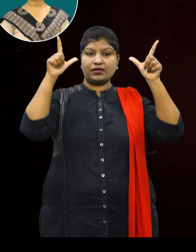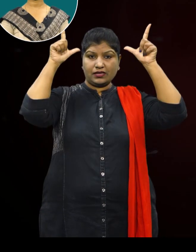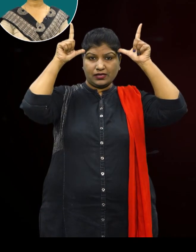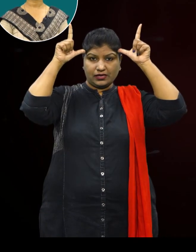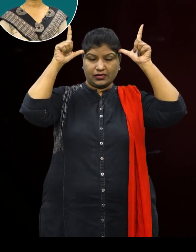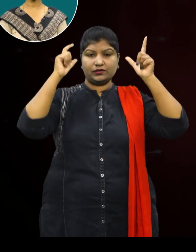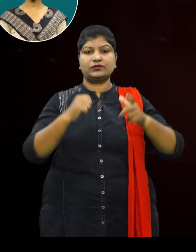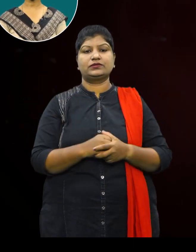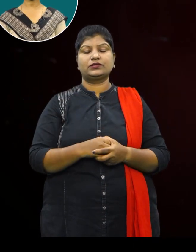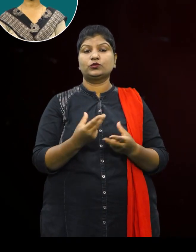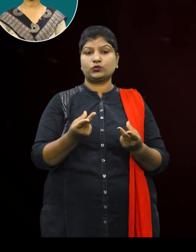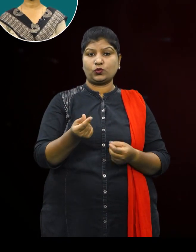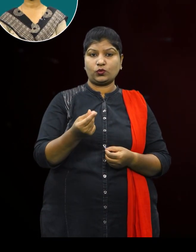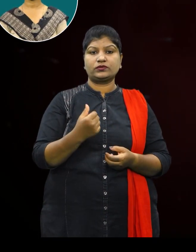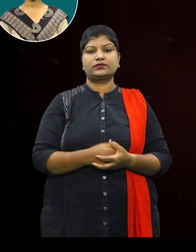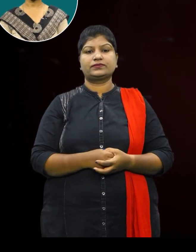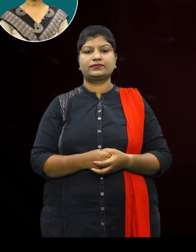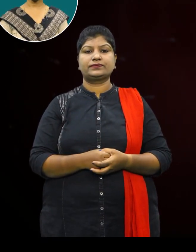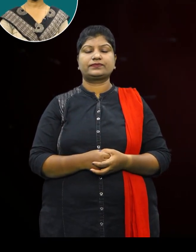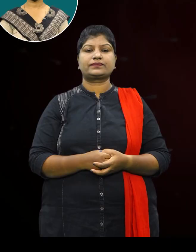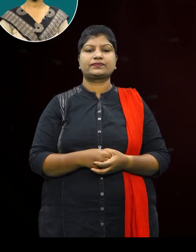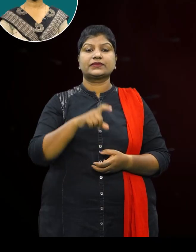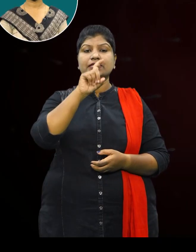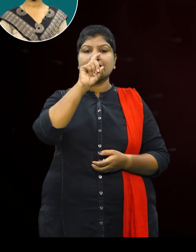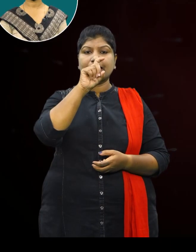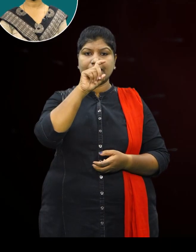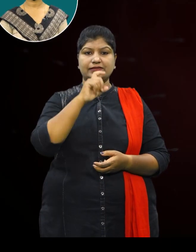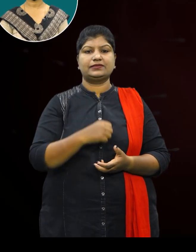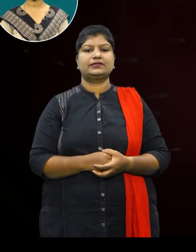cows, dogs, and hens.